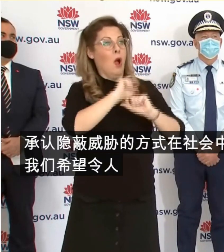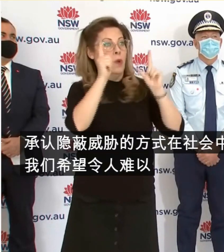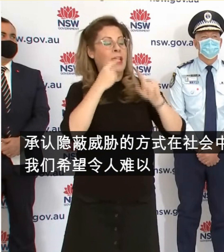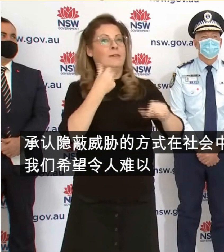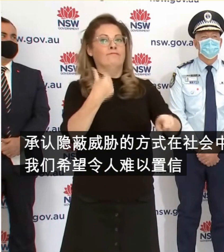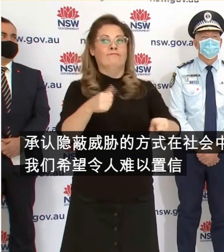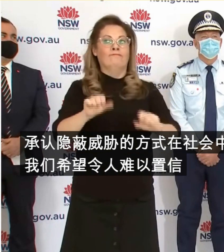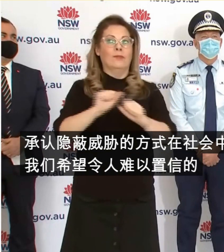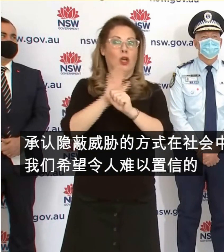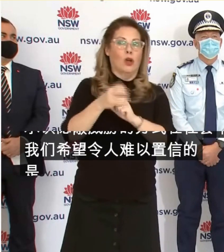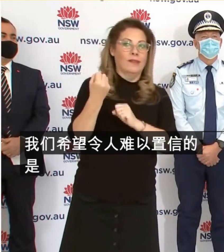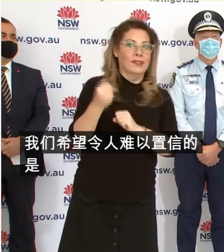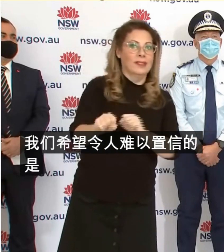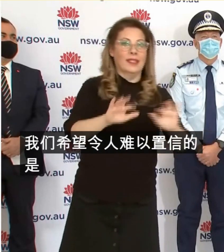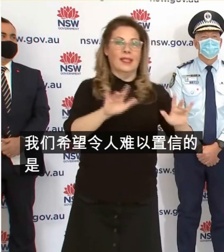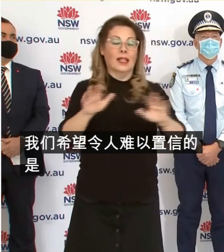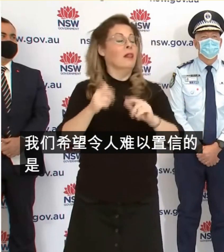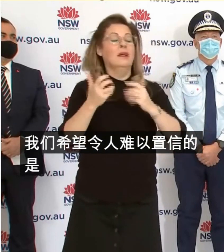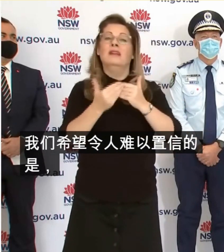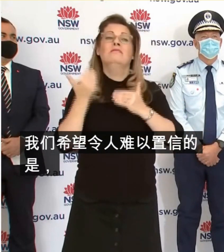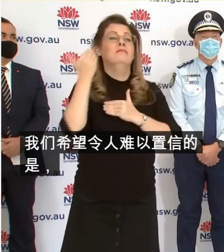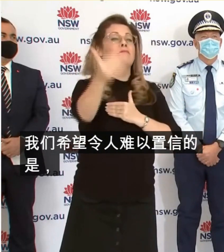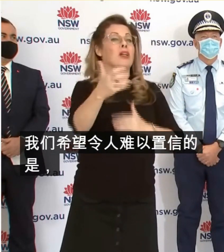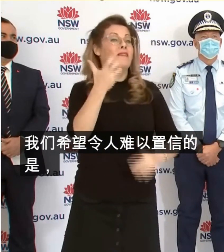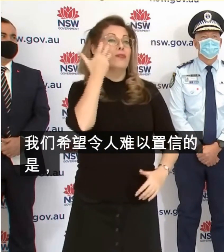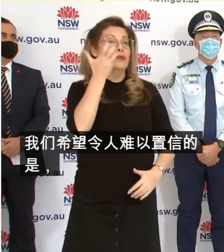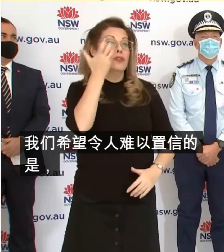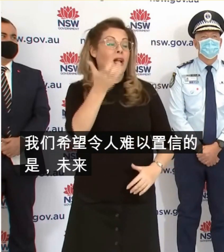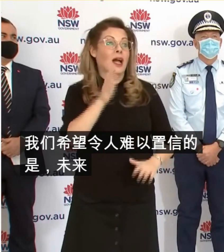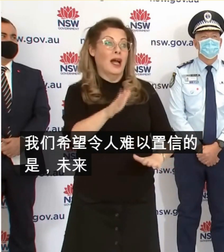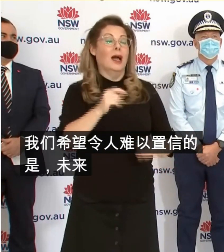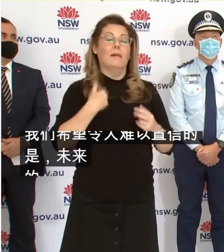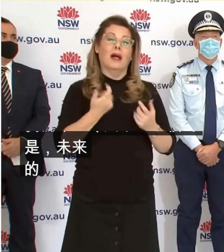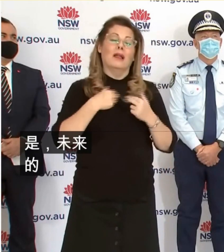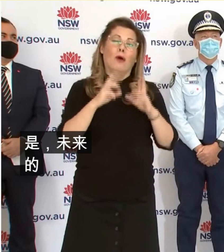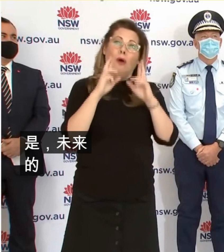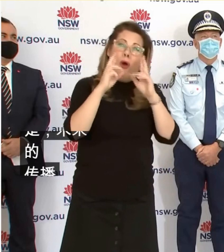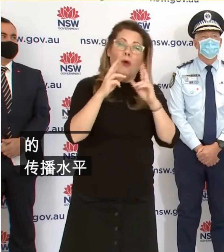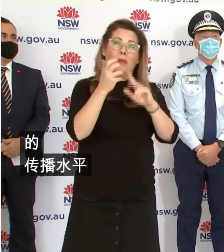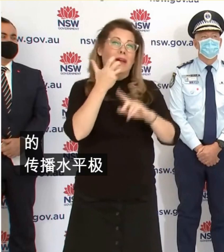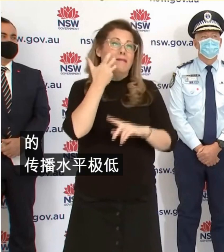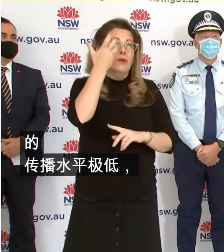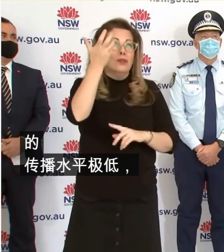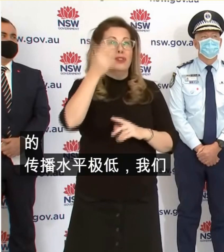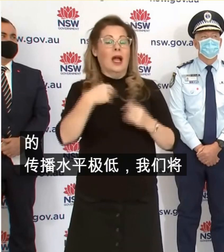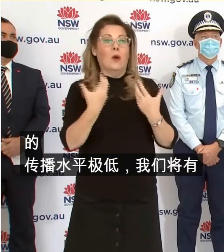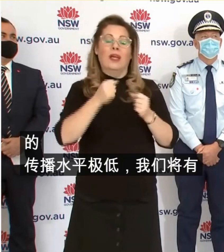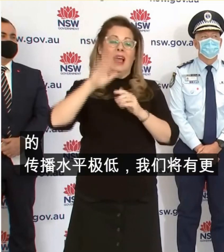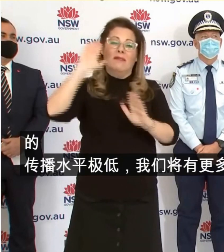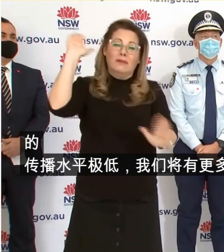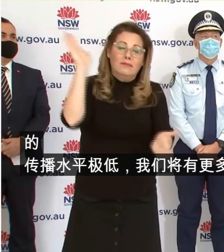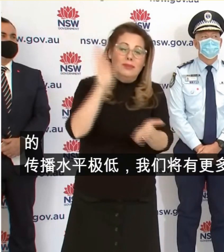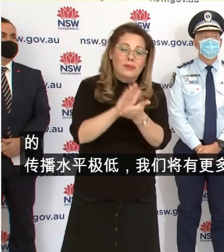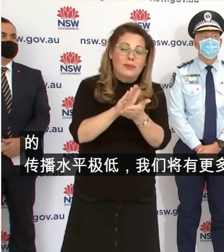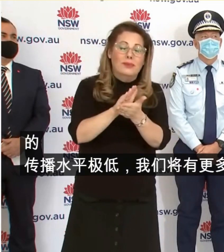hopefully have this is into the future, incredibly low levels of transmission.